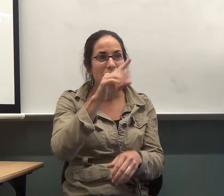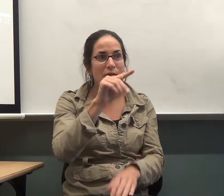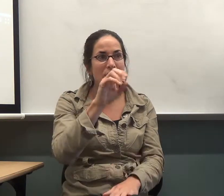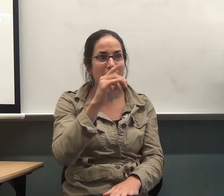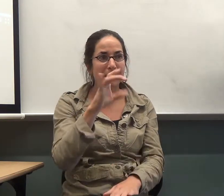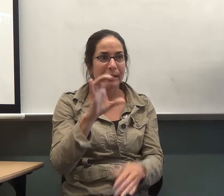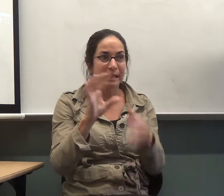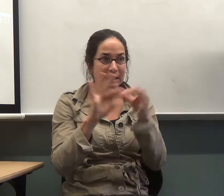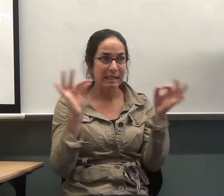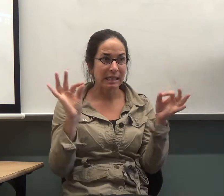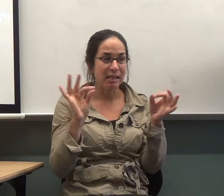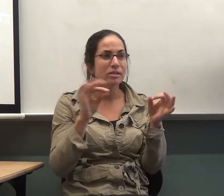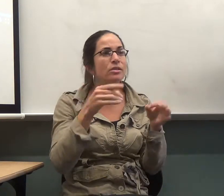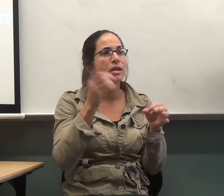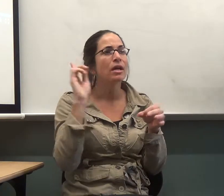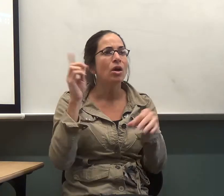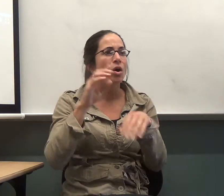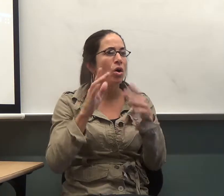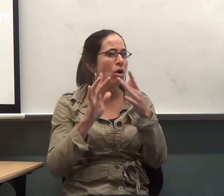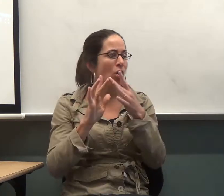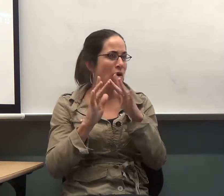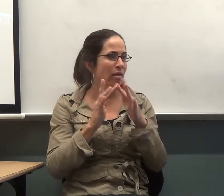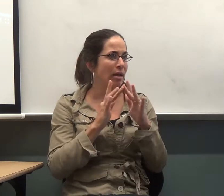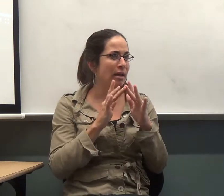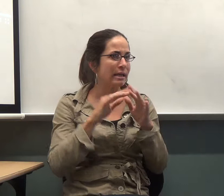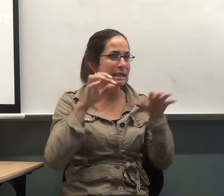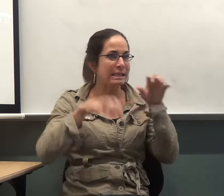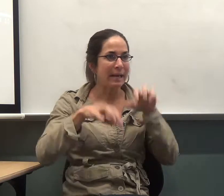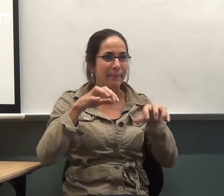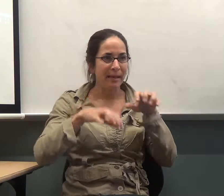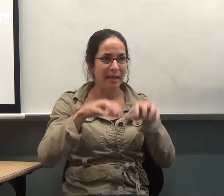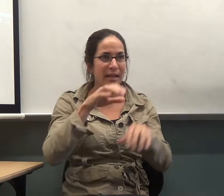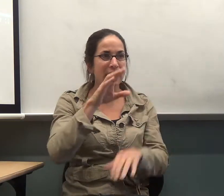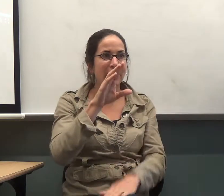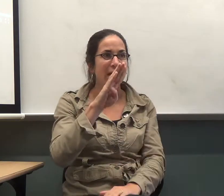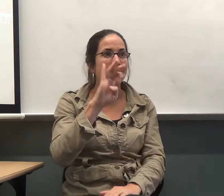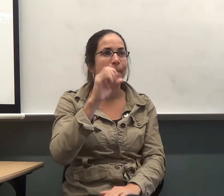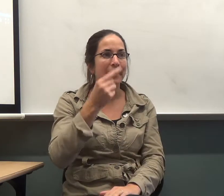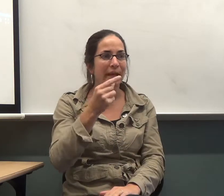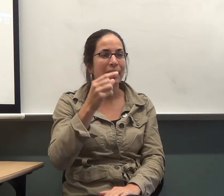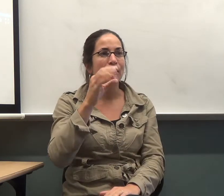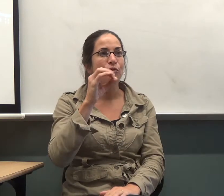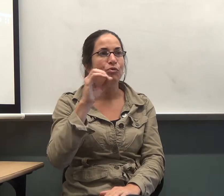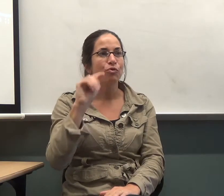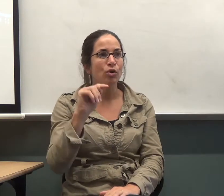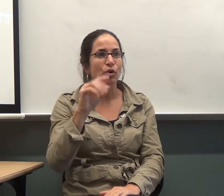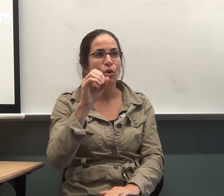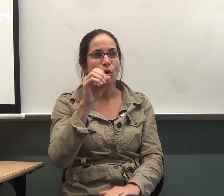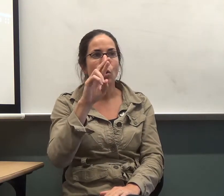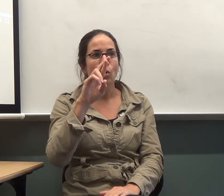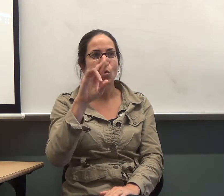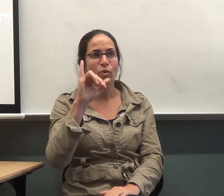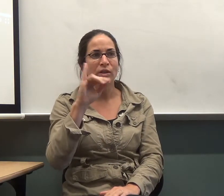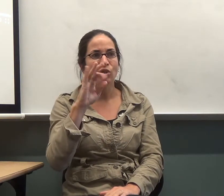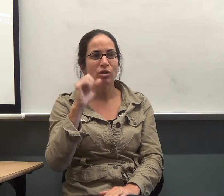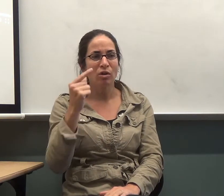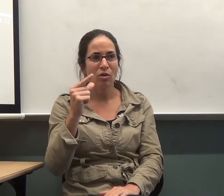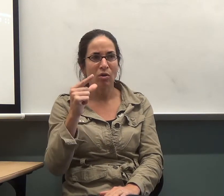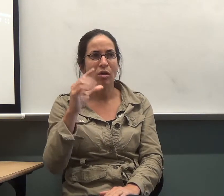and you can go online and find this. Just type in Bigfoot original footage, okay? And I know you guys probably think this is a silly